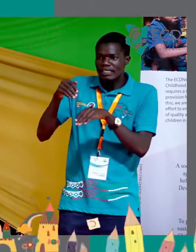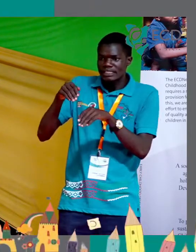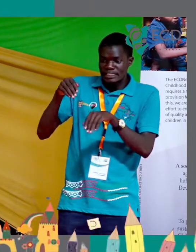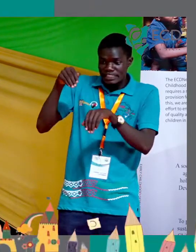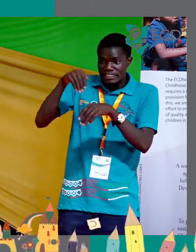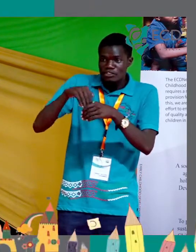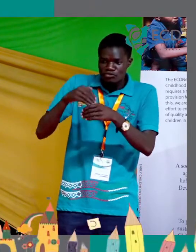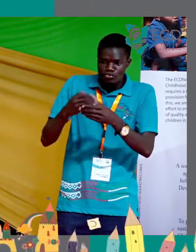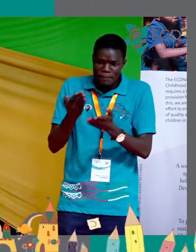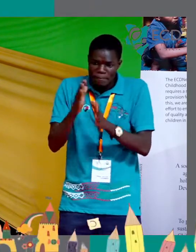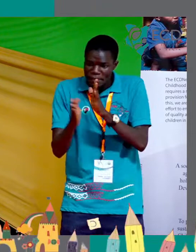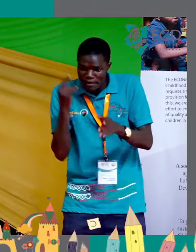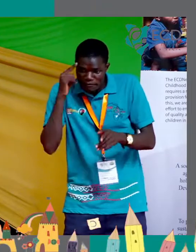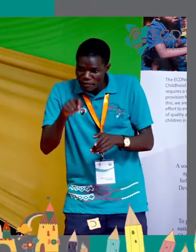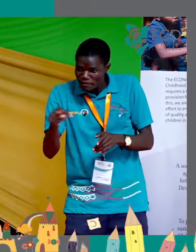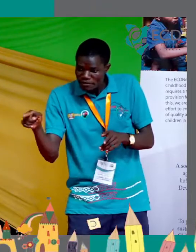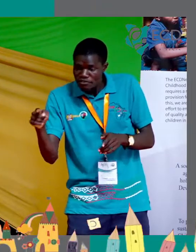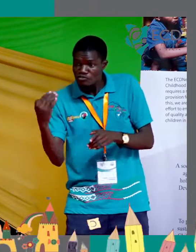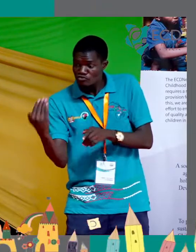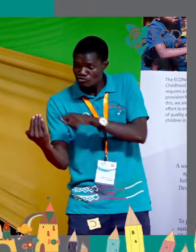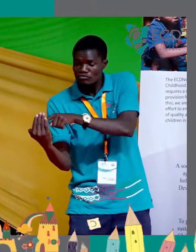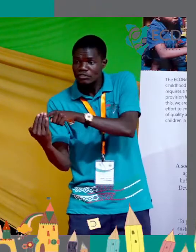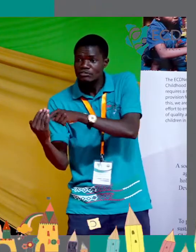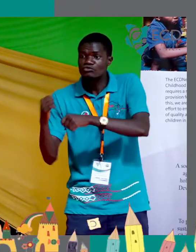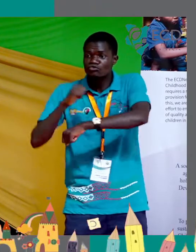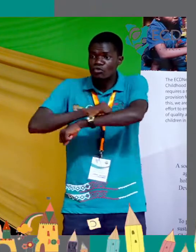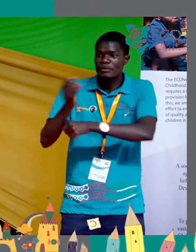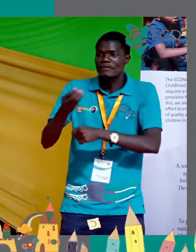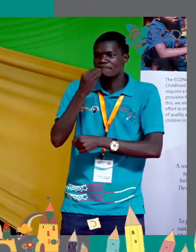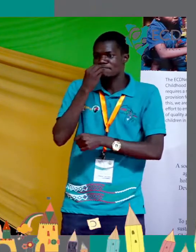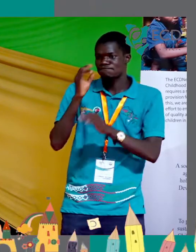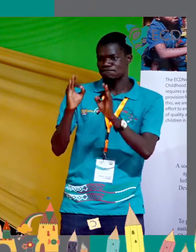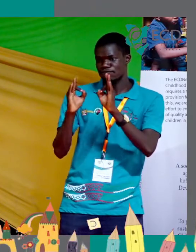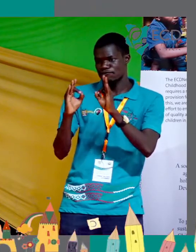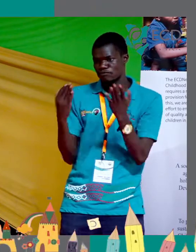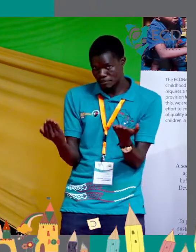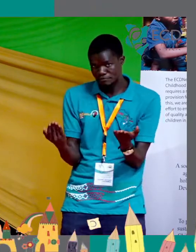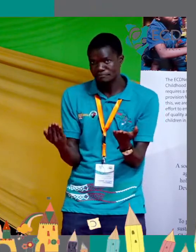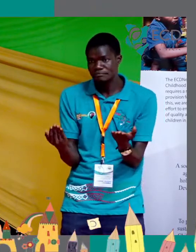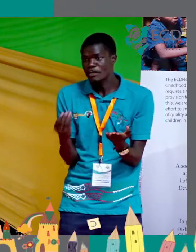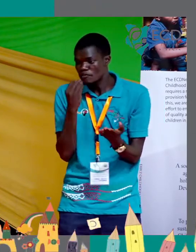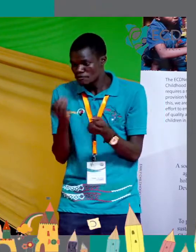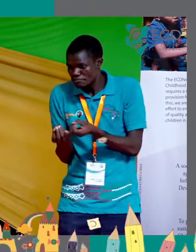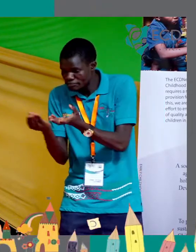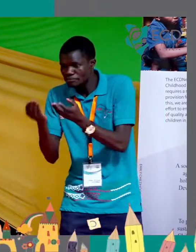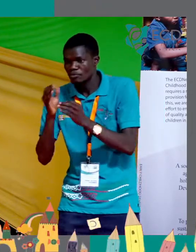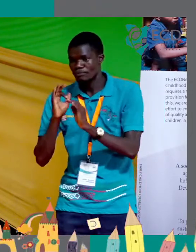preschool, so to say. We give a balanced diet. We